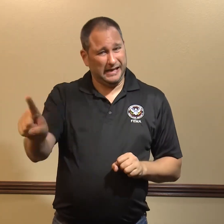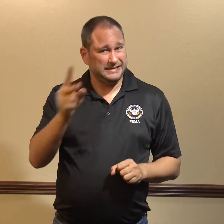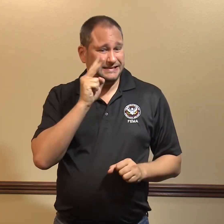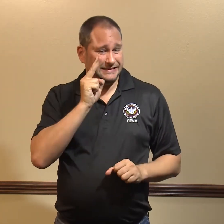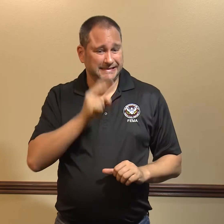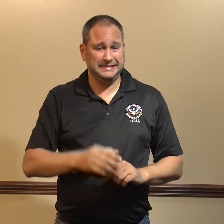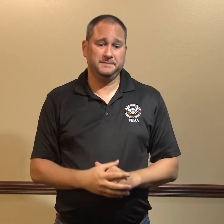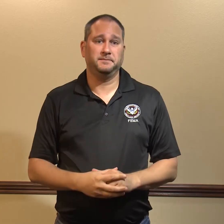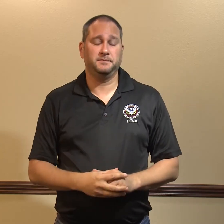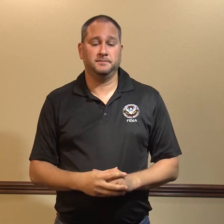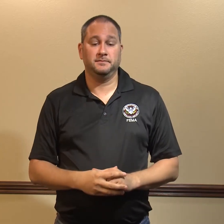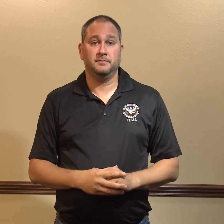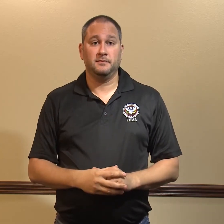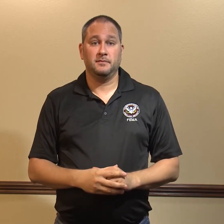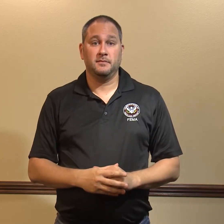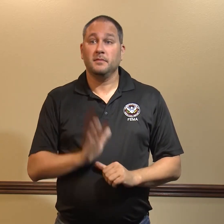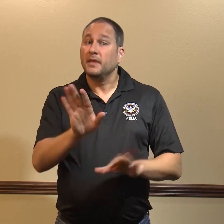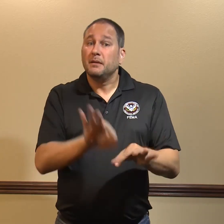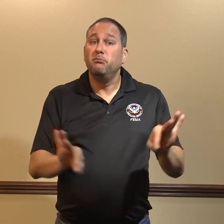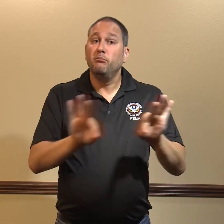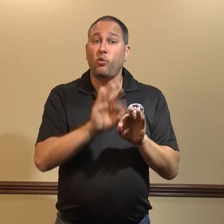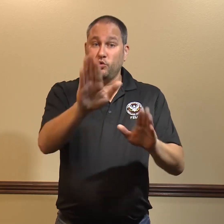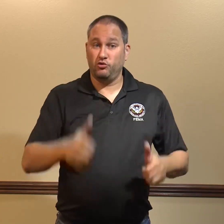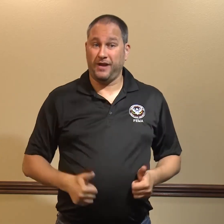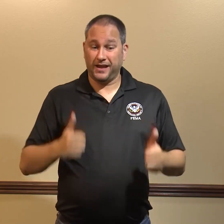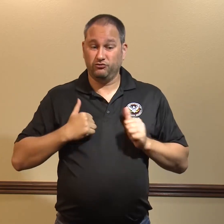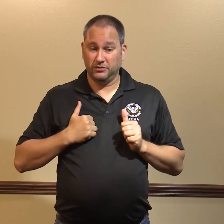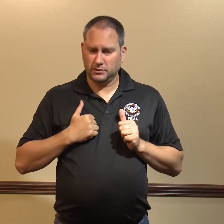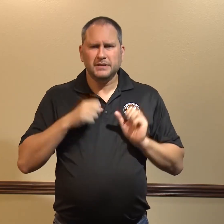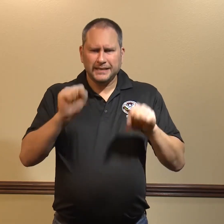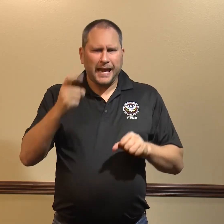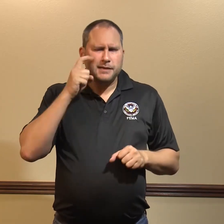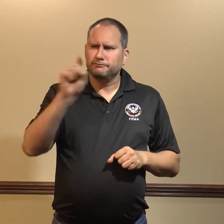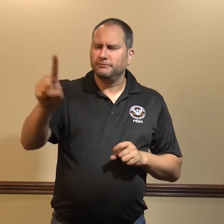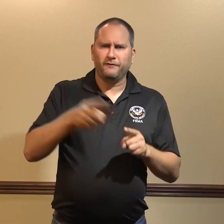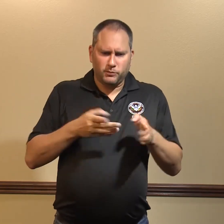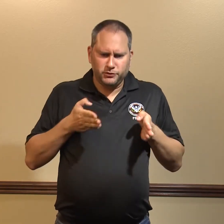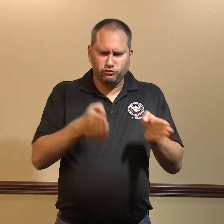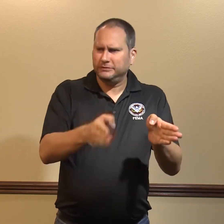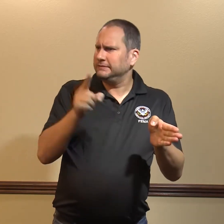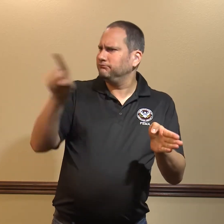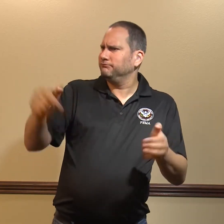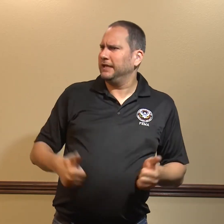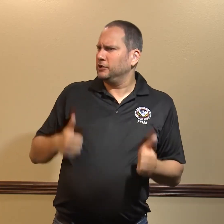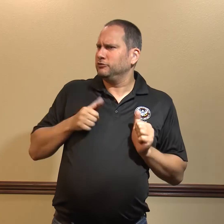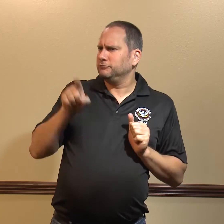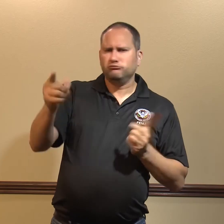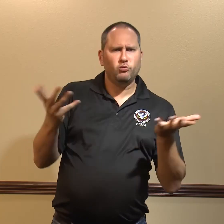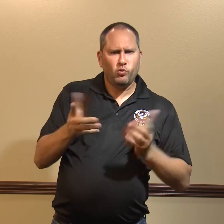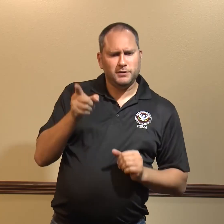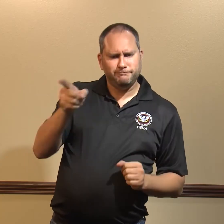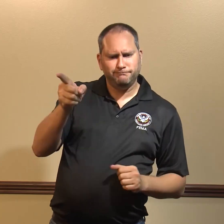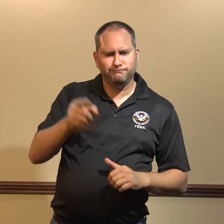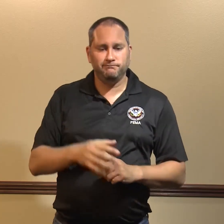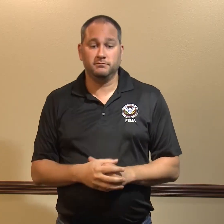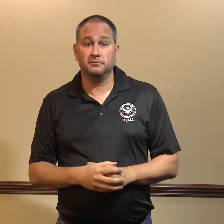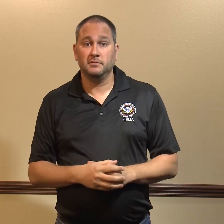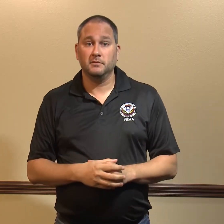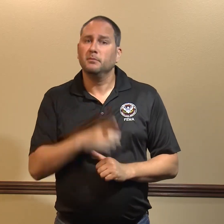Make sure your home or mailbox number is easily visible from the road. As a part of the inspection process, you must provide